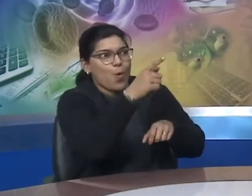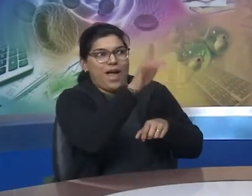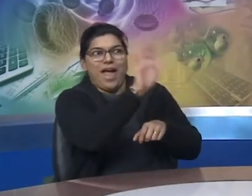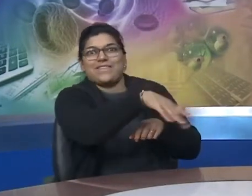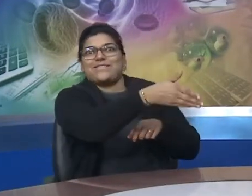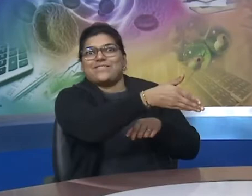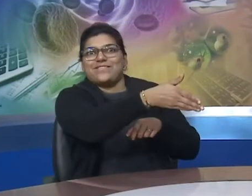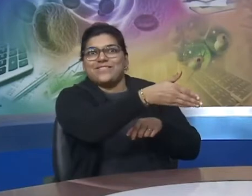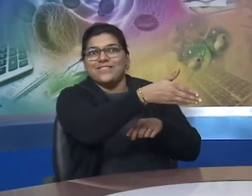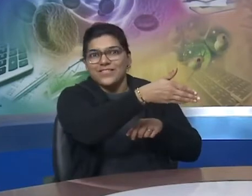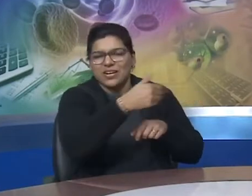I could